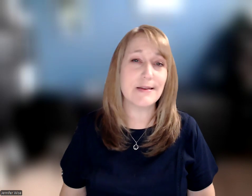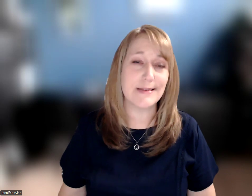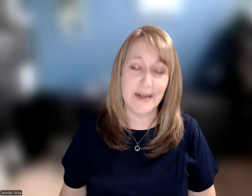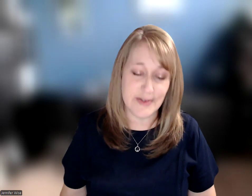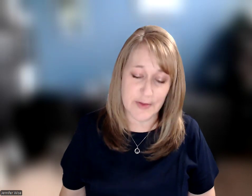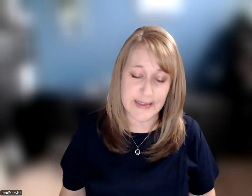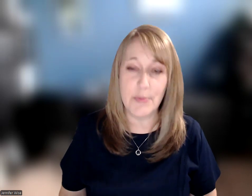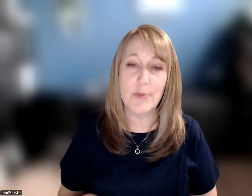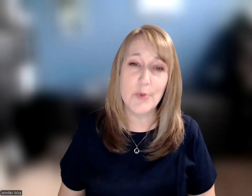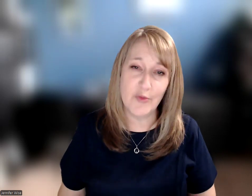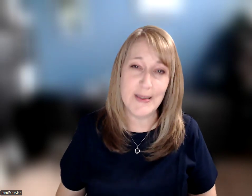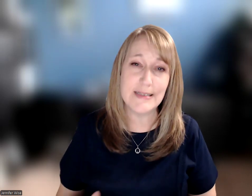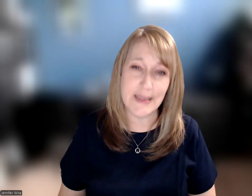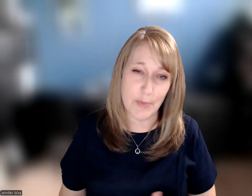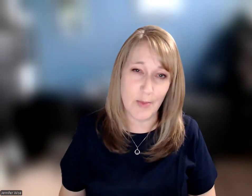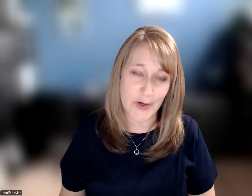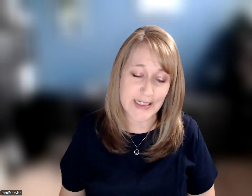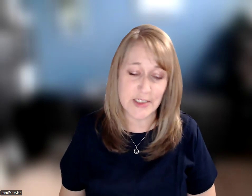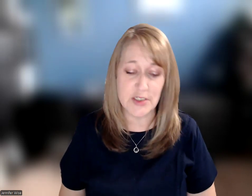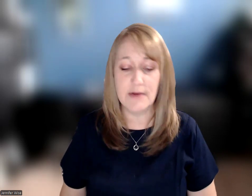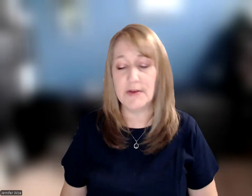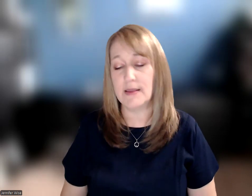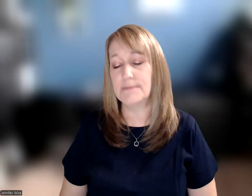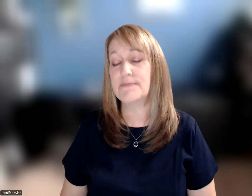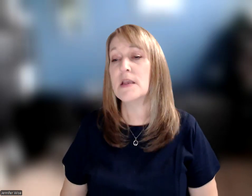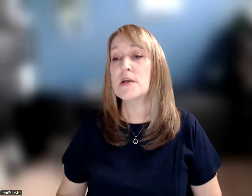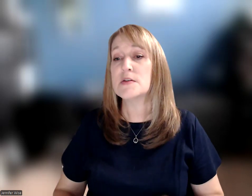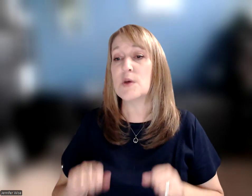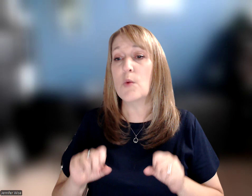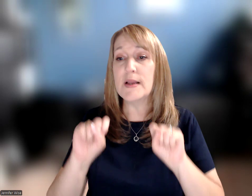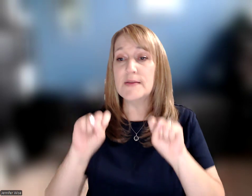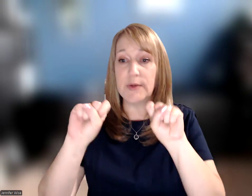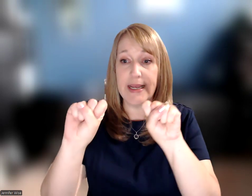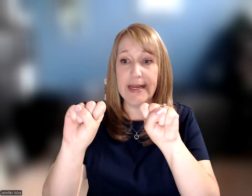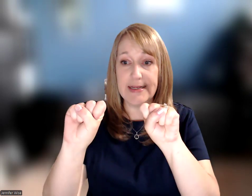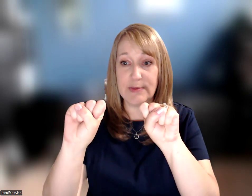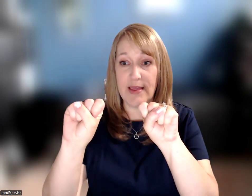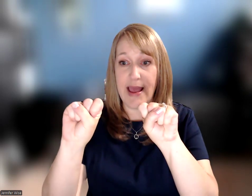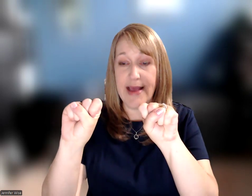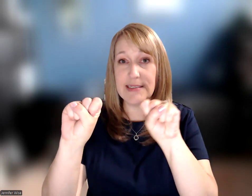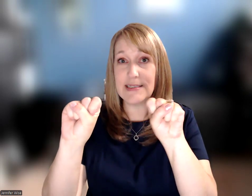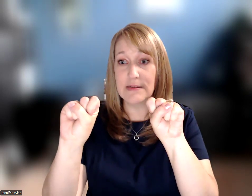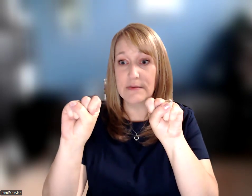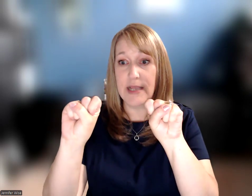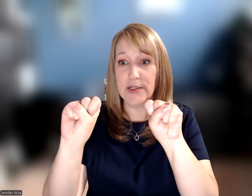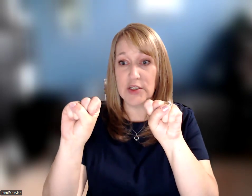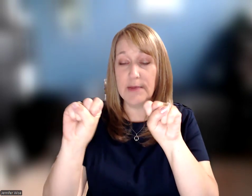the sign is all the same, the movement and the palm orientation and everything. So one way of doing it is with S hand